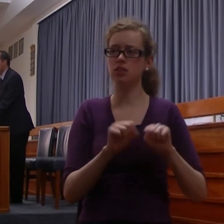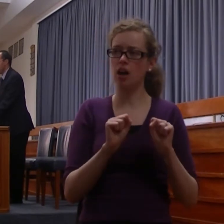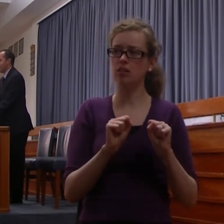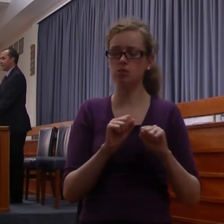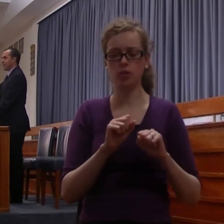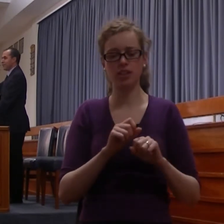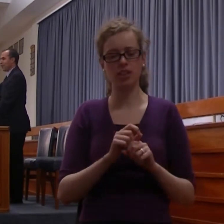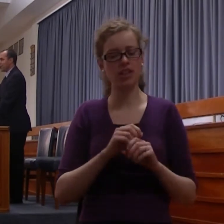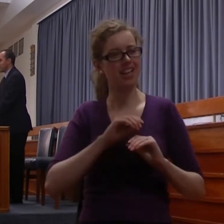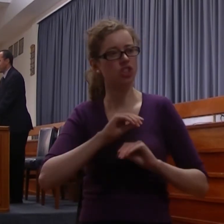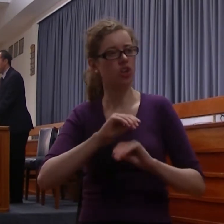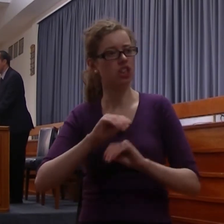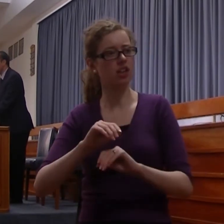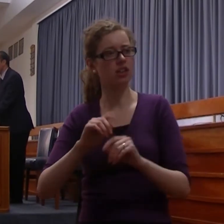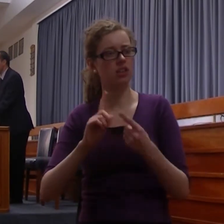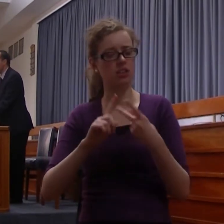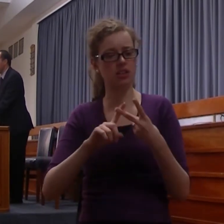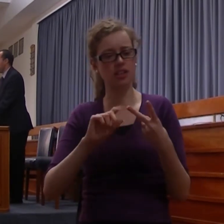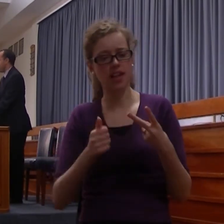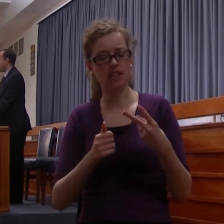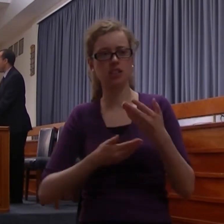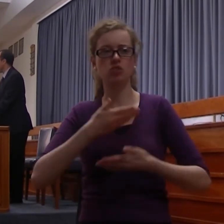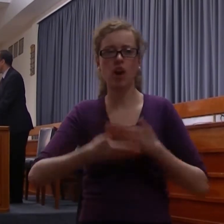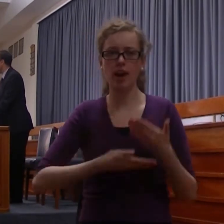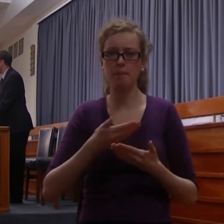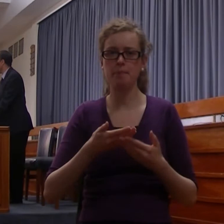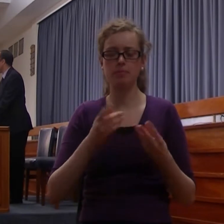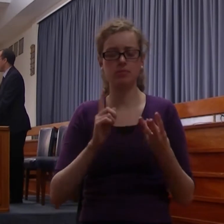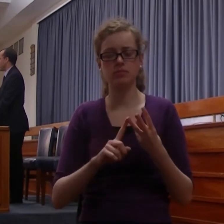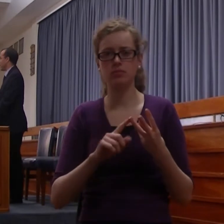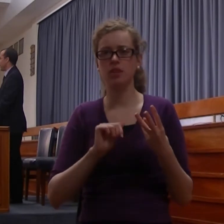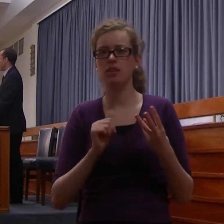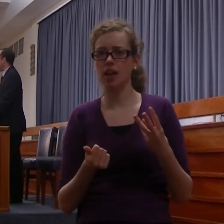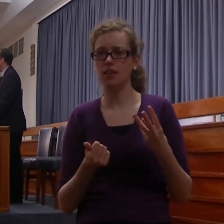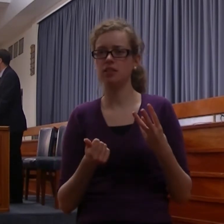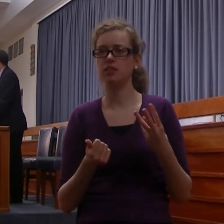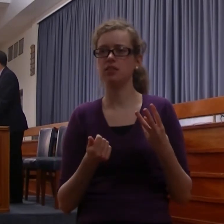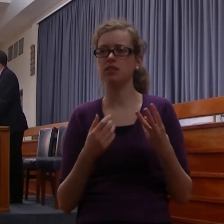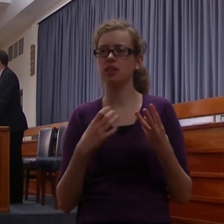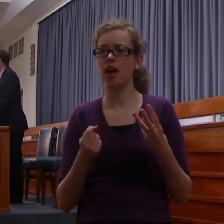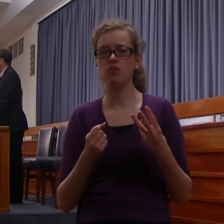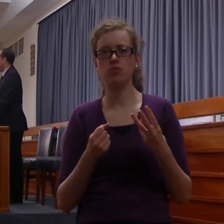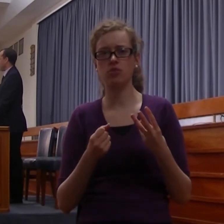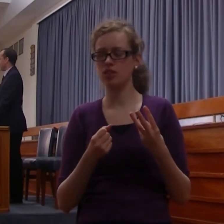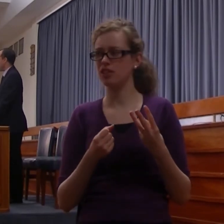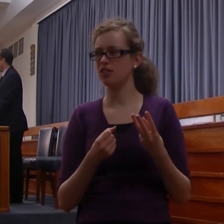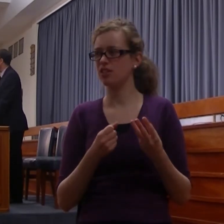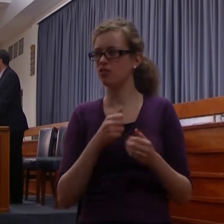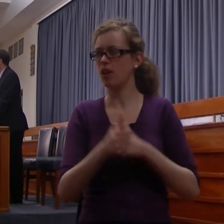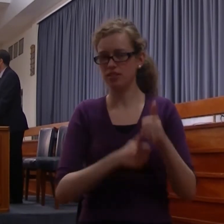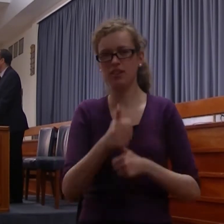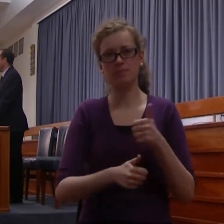outline. Each church begins with an instruction, then follows a